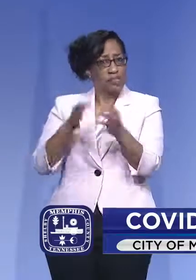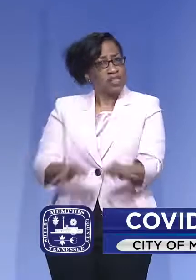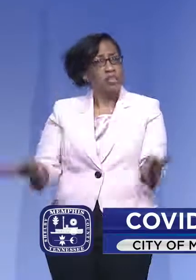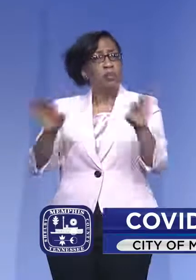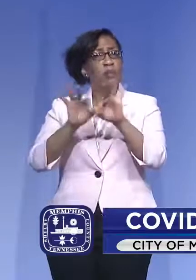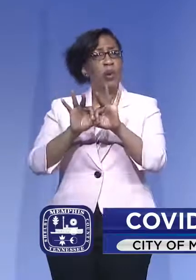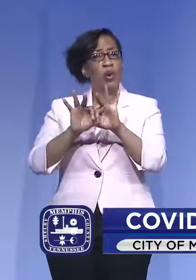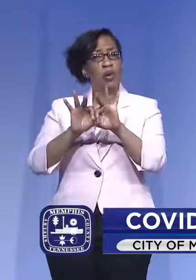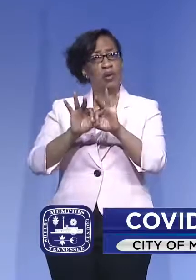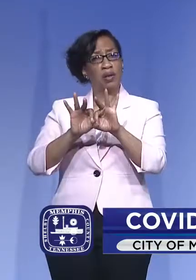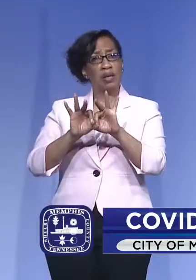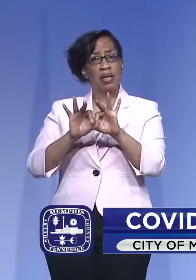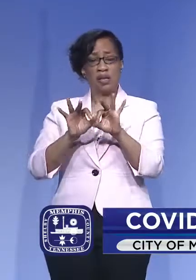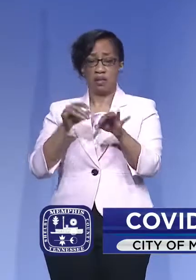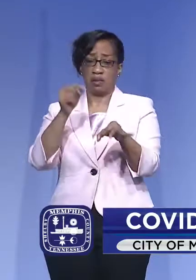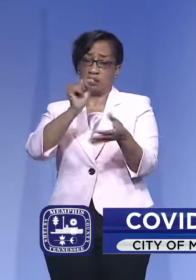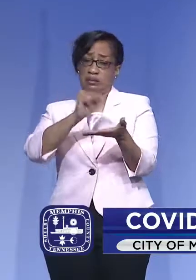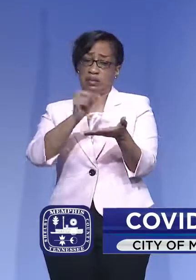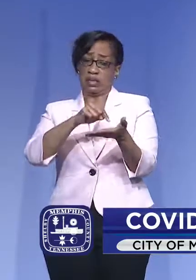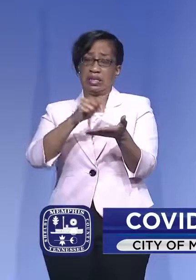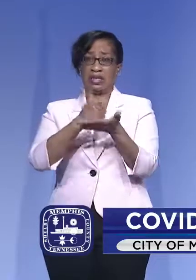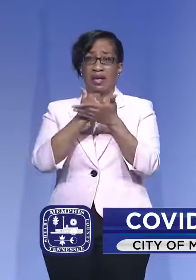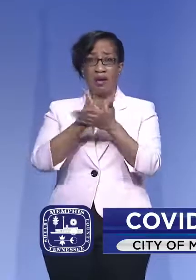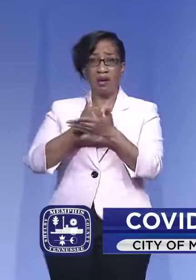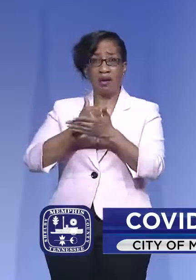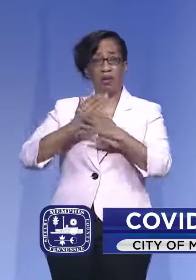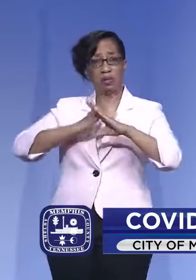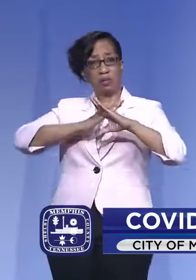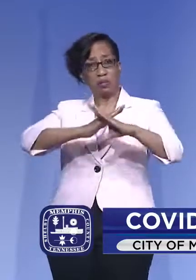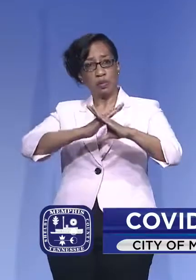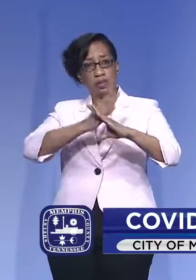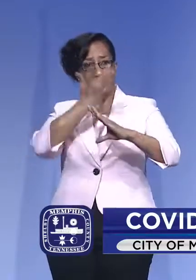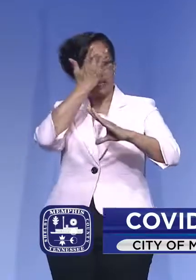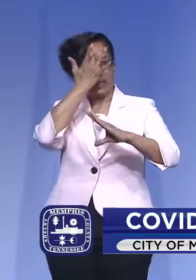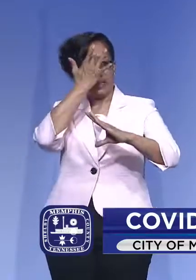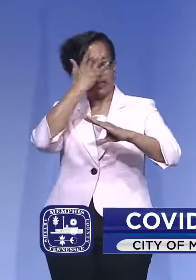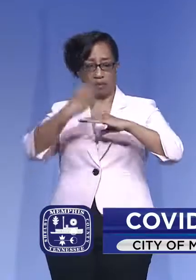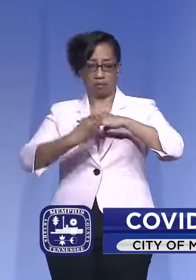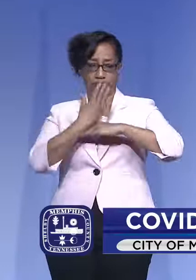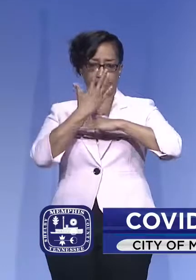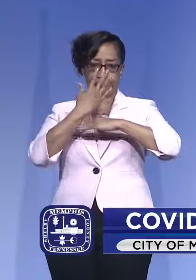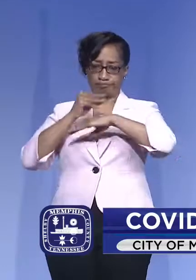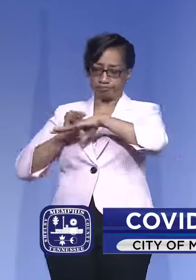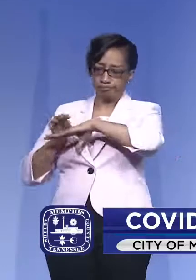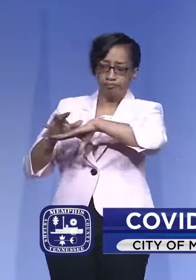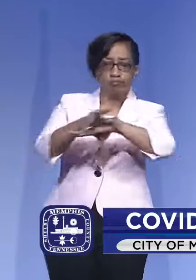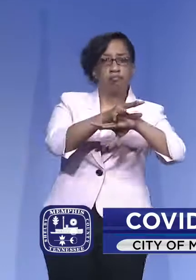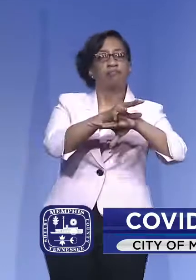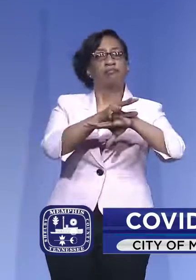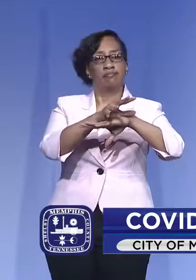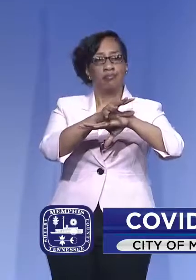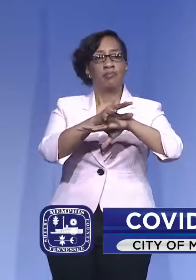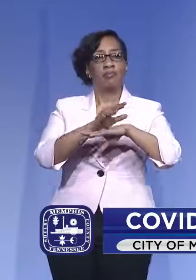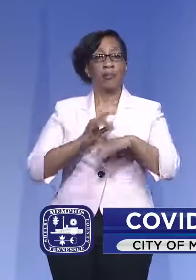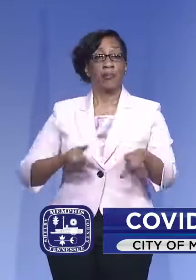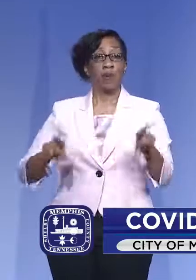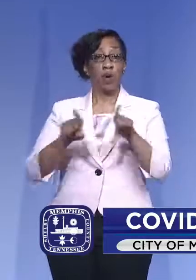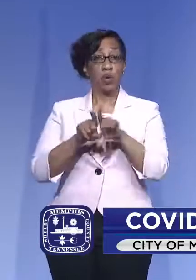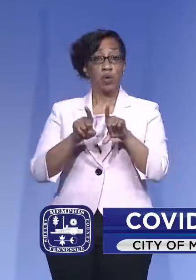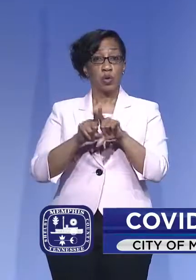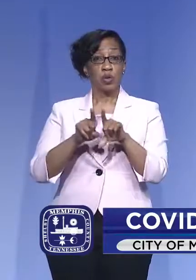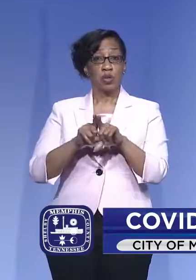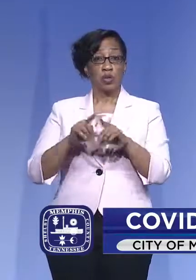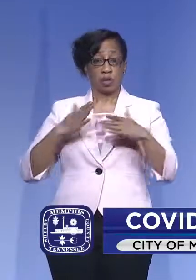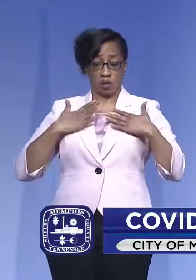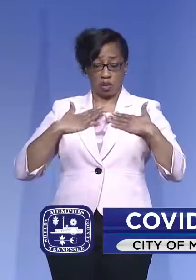is an important piece to stopping the way that viruses can spread from one person to the next. Also, respiratory